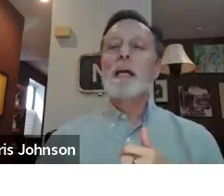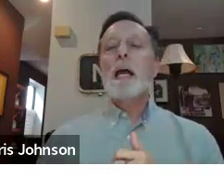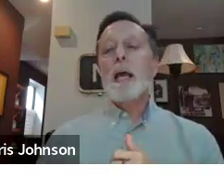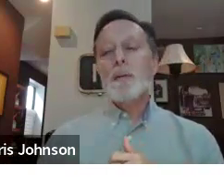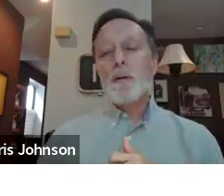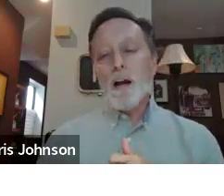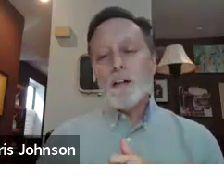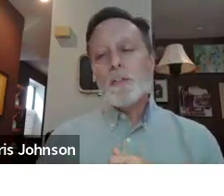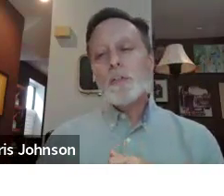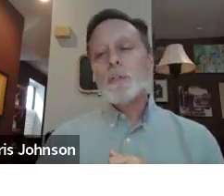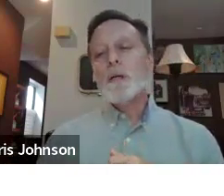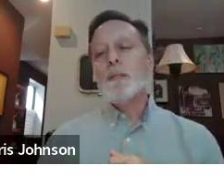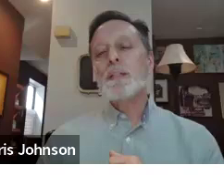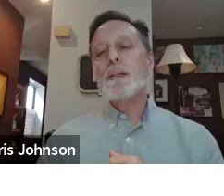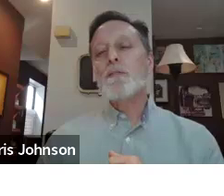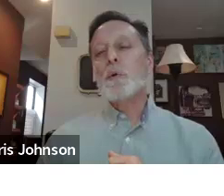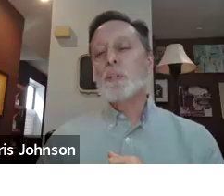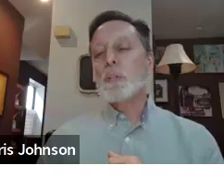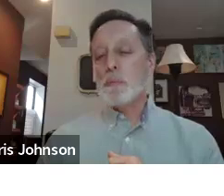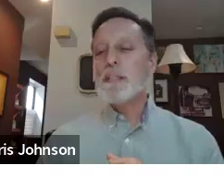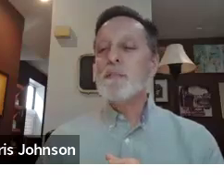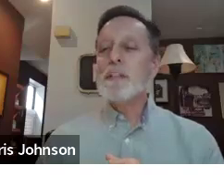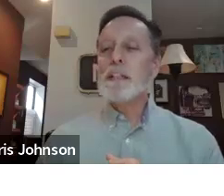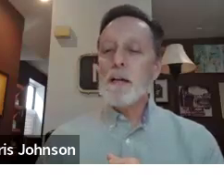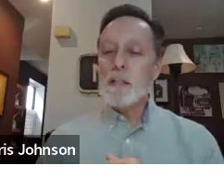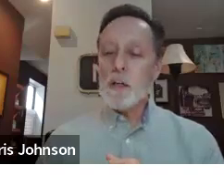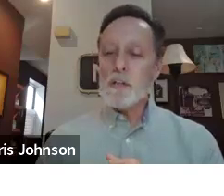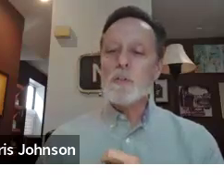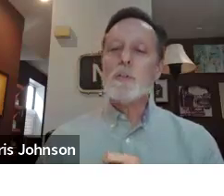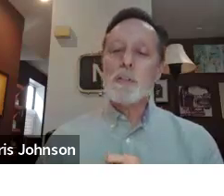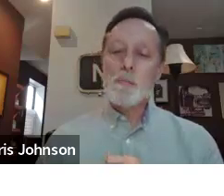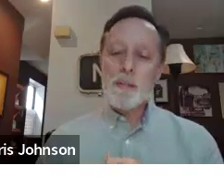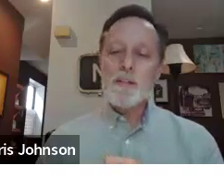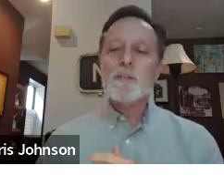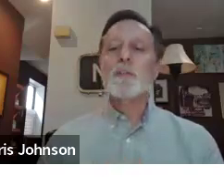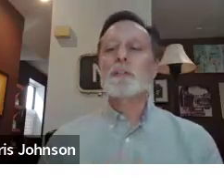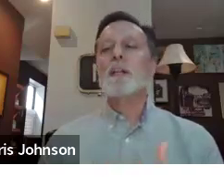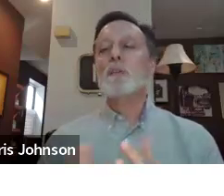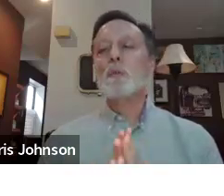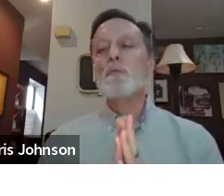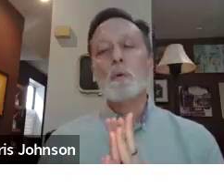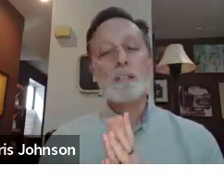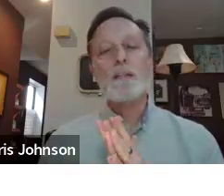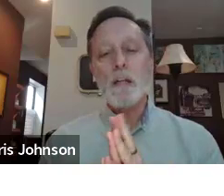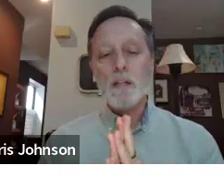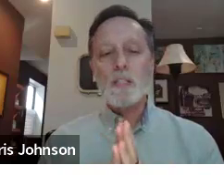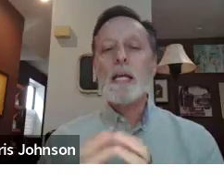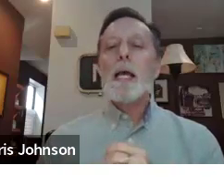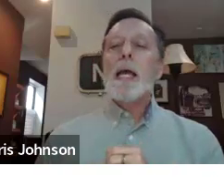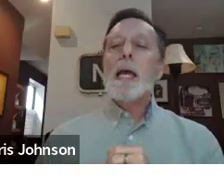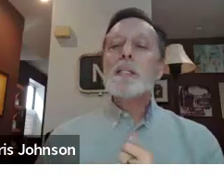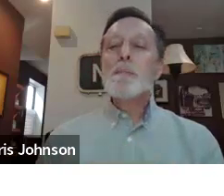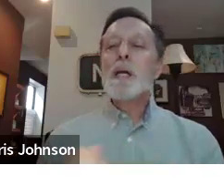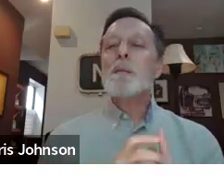types of things. And there are insurance companies that focus specifically on the arts, insurance companies and insurance agents who focus on the